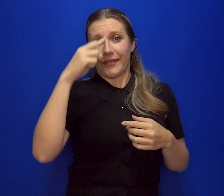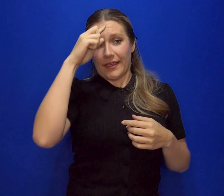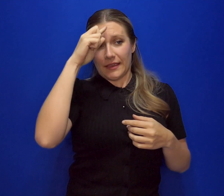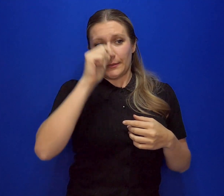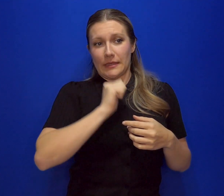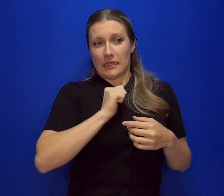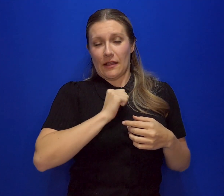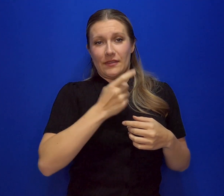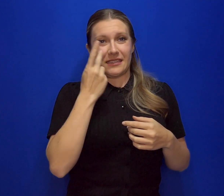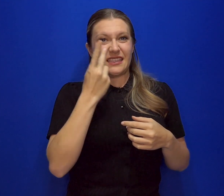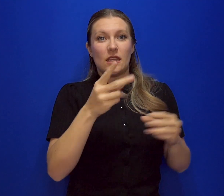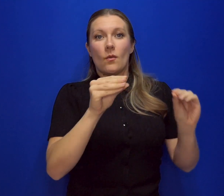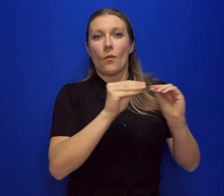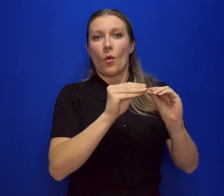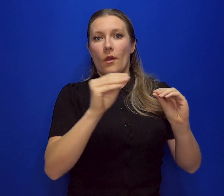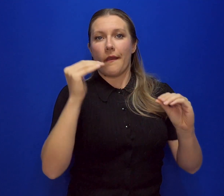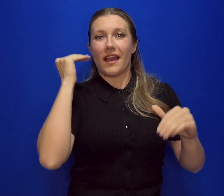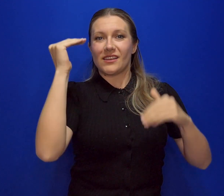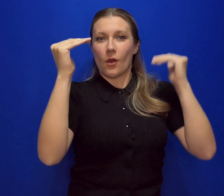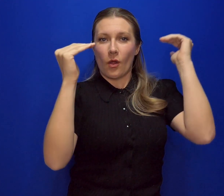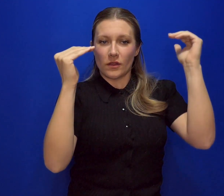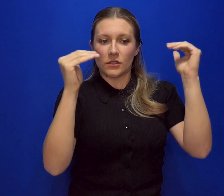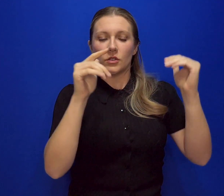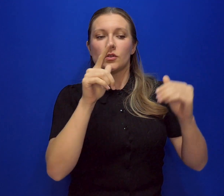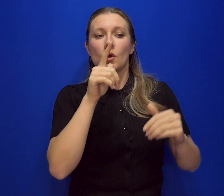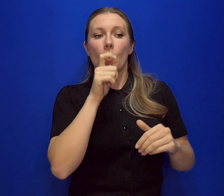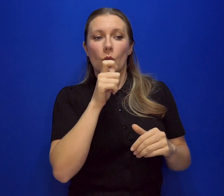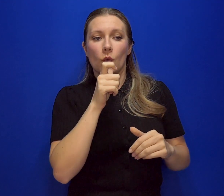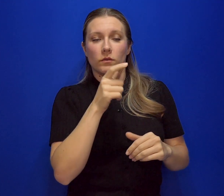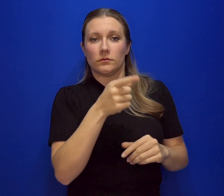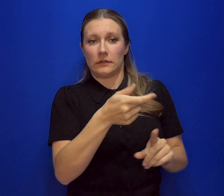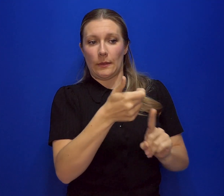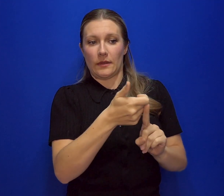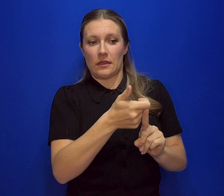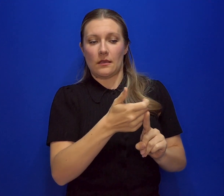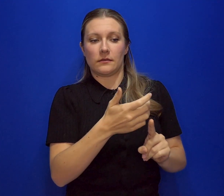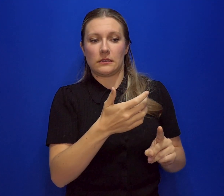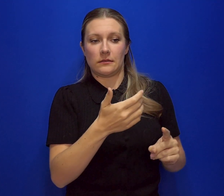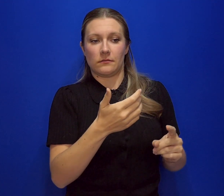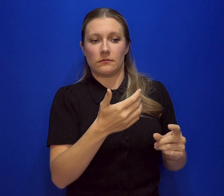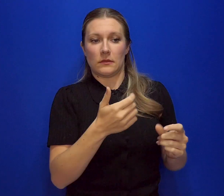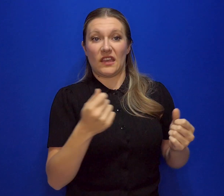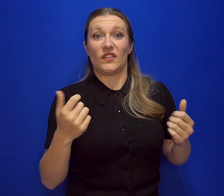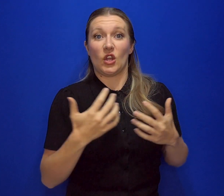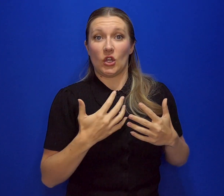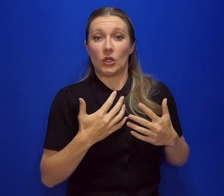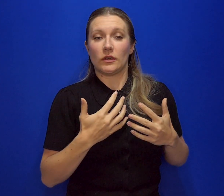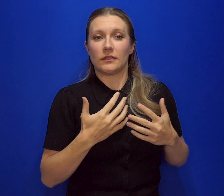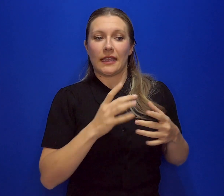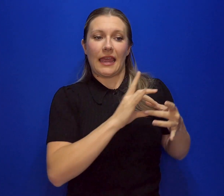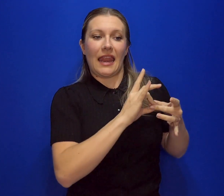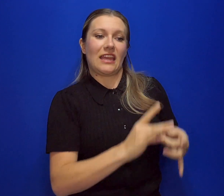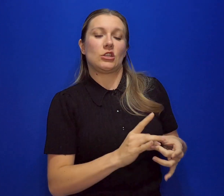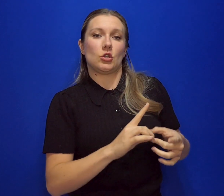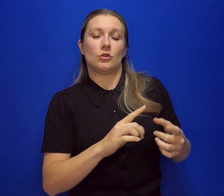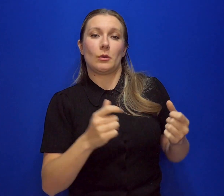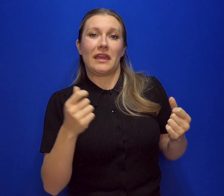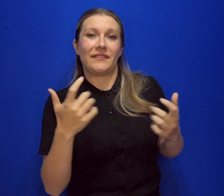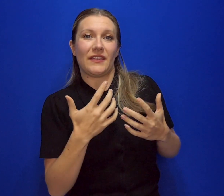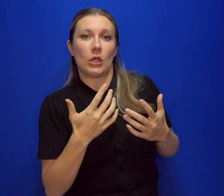I think I've seen more adults who have had a fear of insulin tied with a fear to